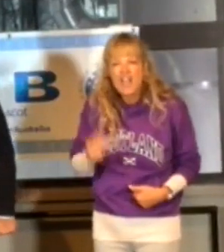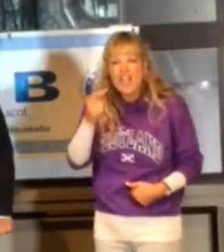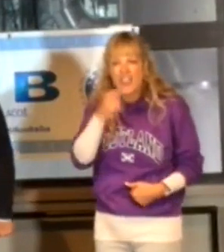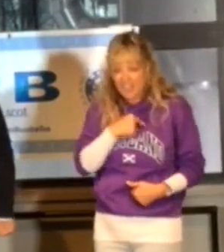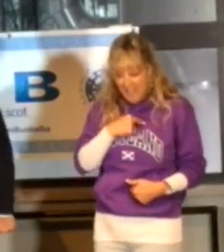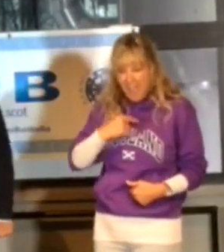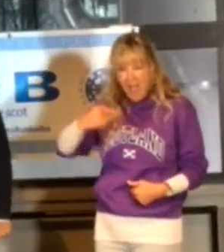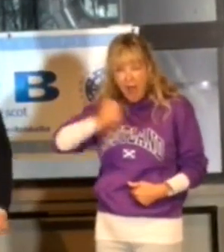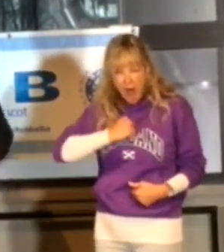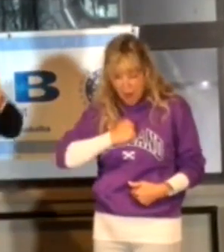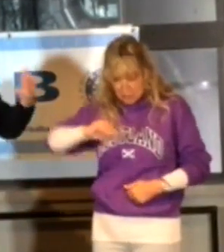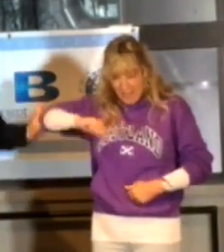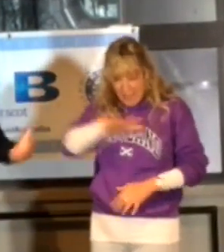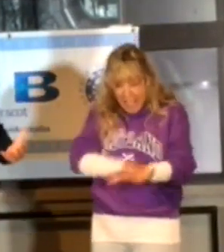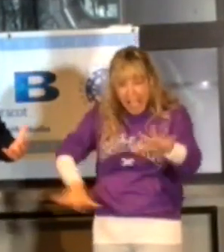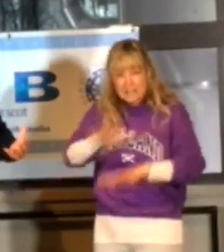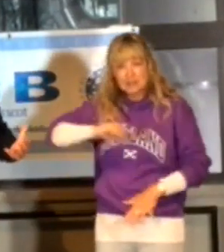our independence.